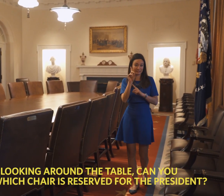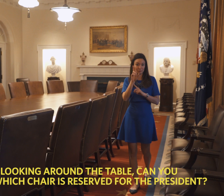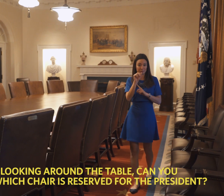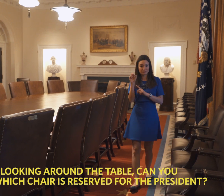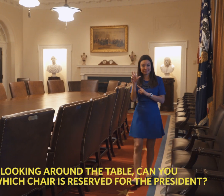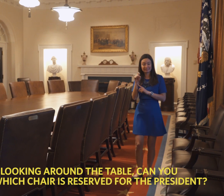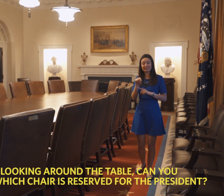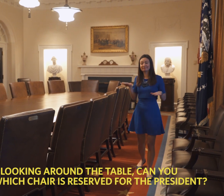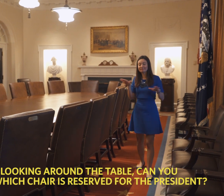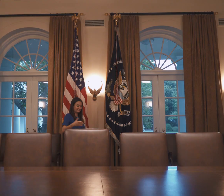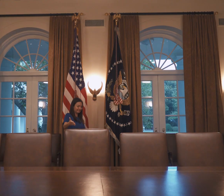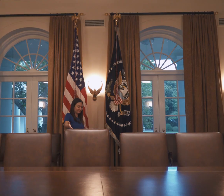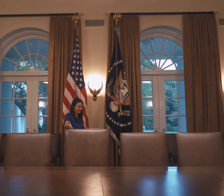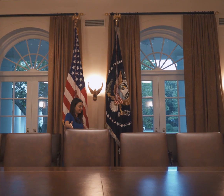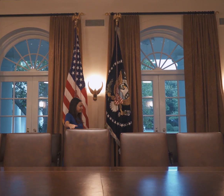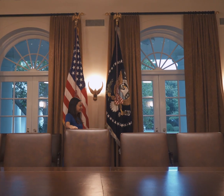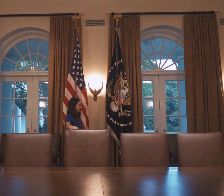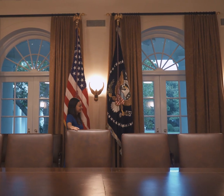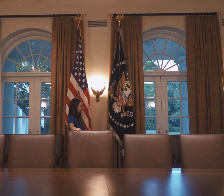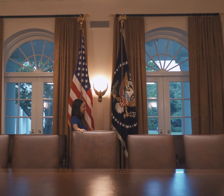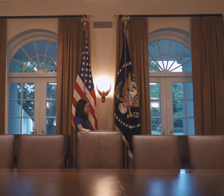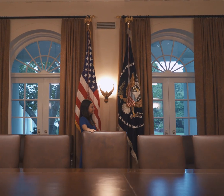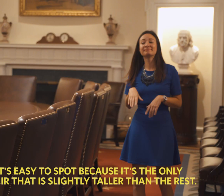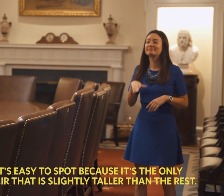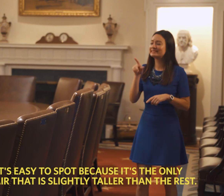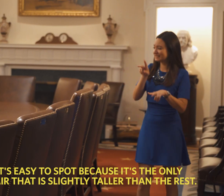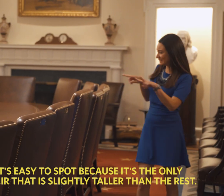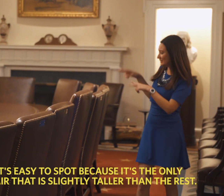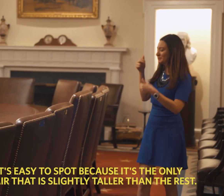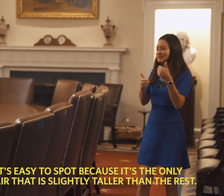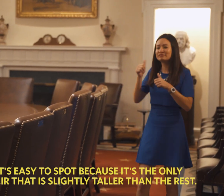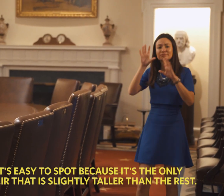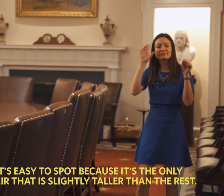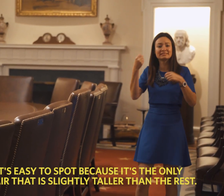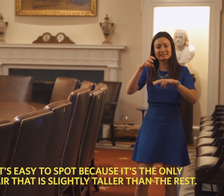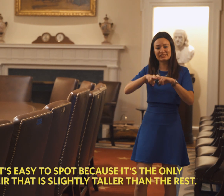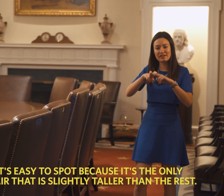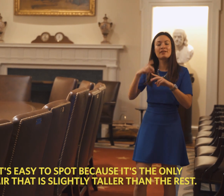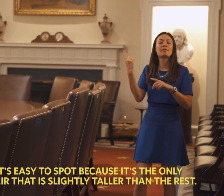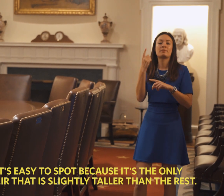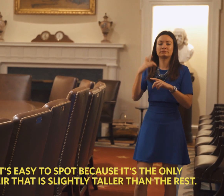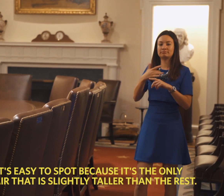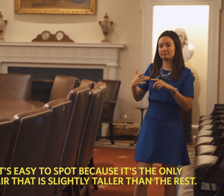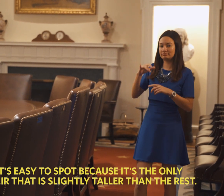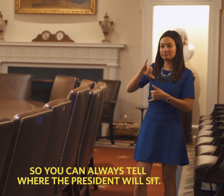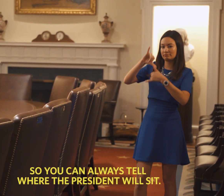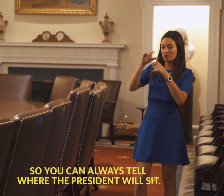chair is reserved for the President? At the center of one long side of the table. It's easy to spot because it's the only chair that is slightly taller than the rest, so you can